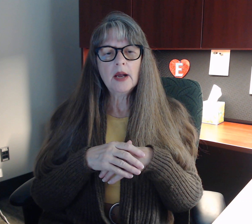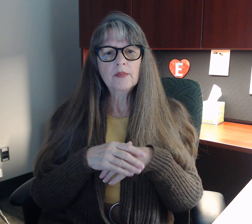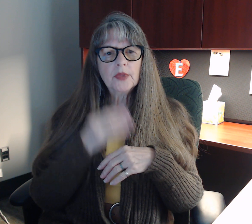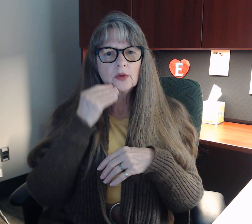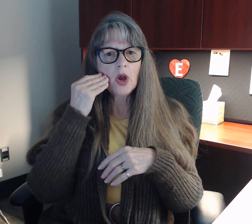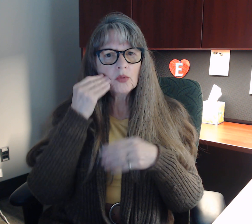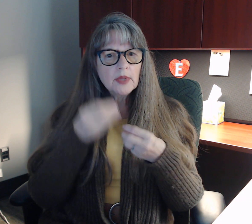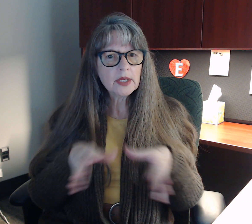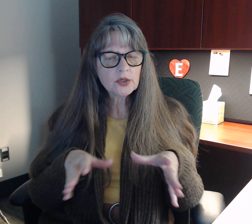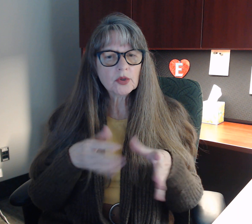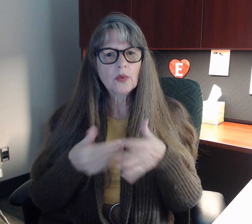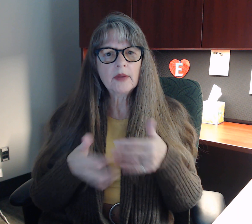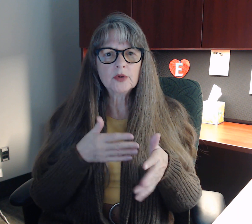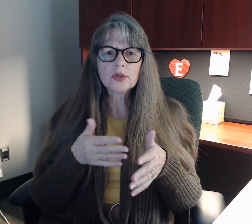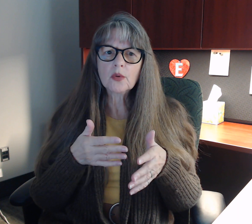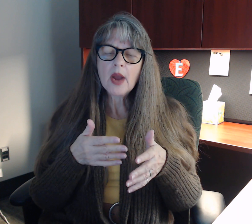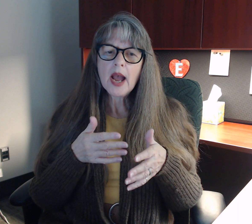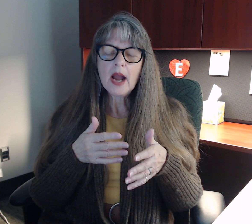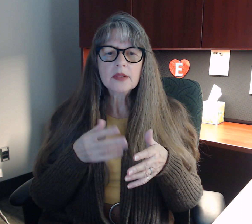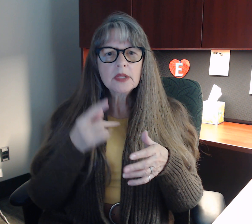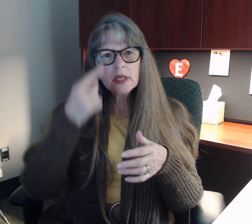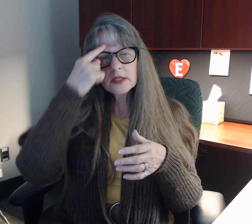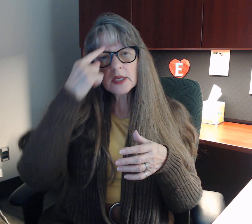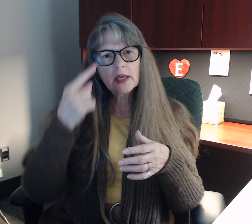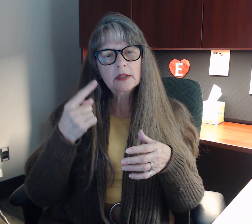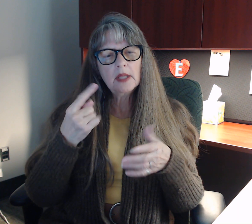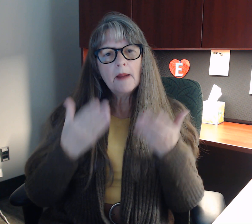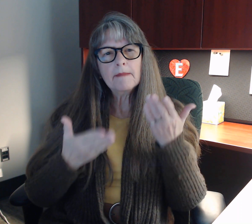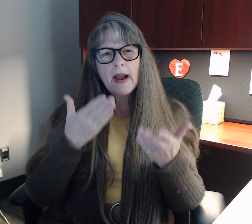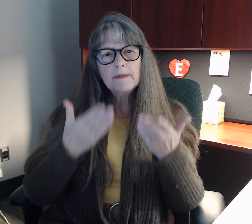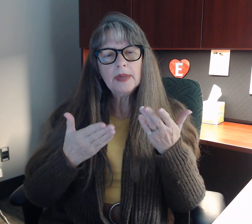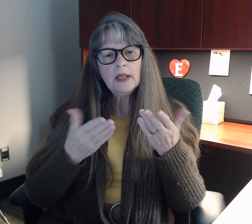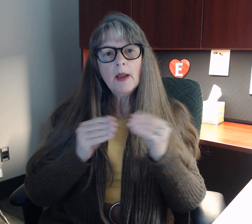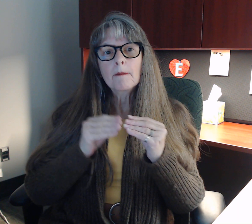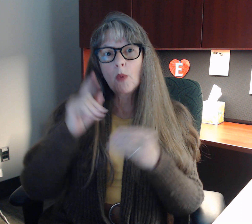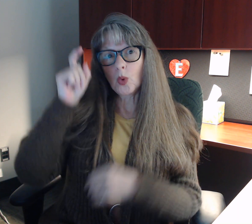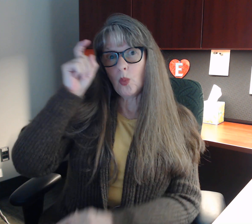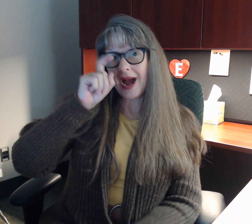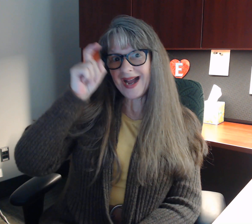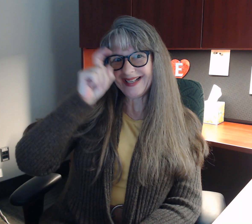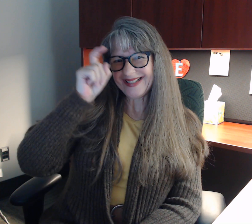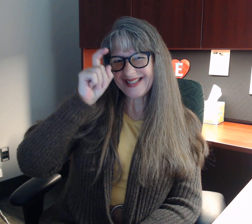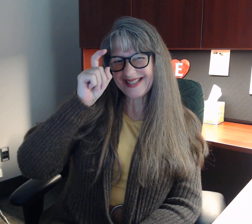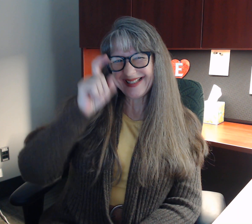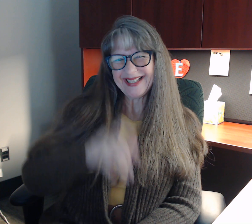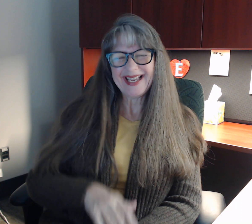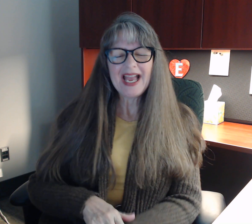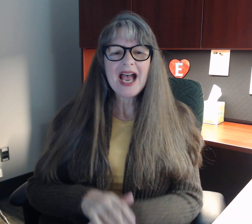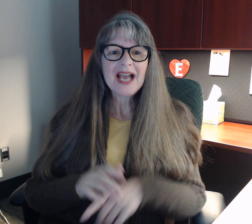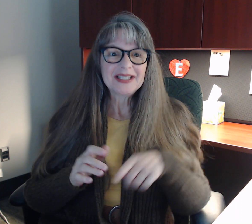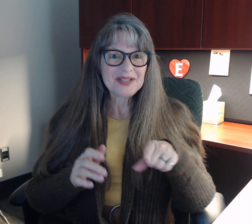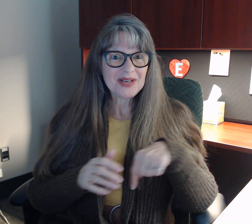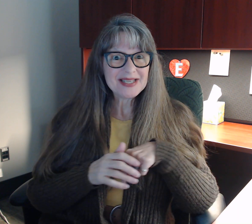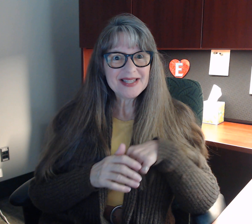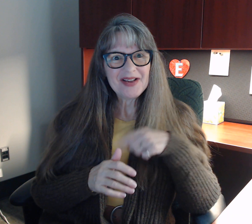that are homeless or whatever. So I think that might be more wise. See what I did there?